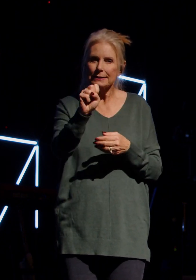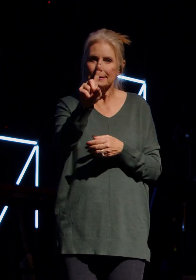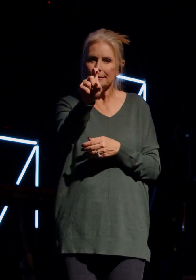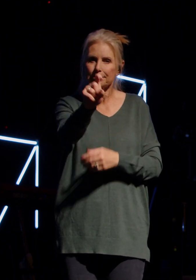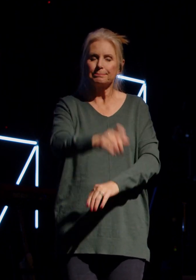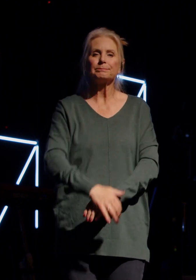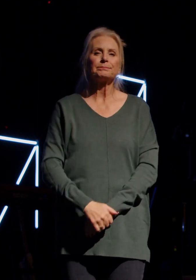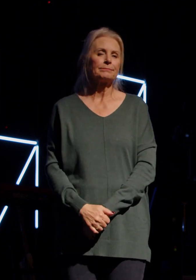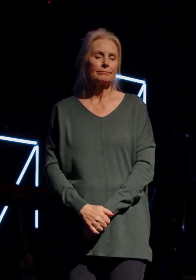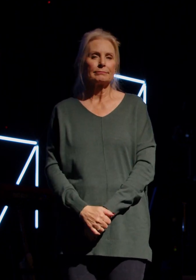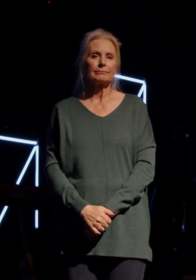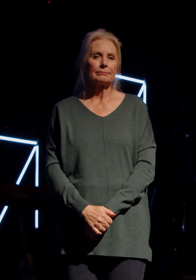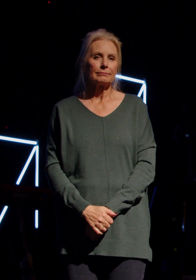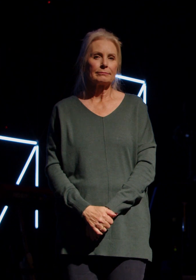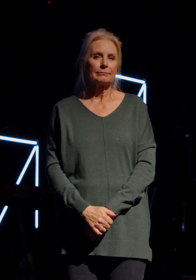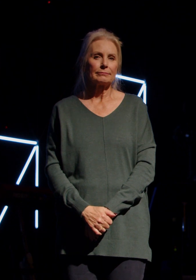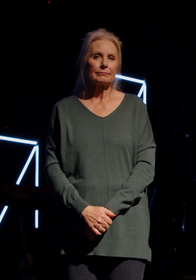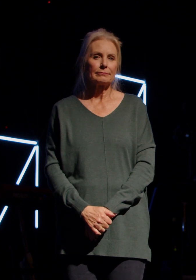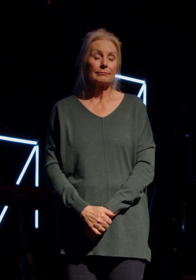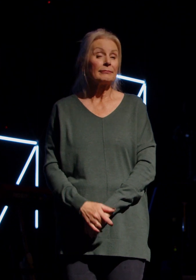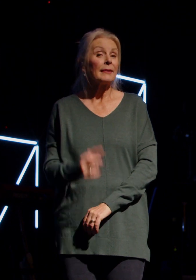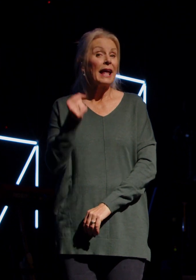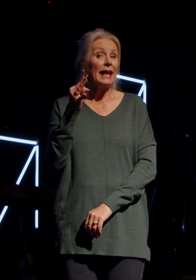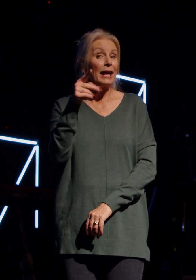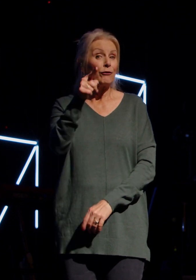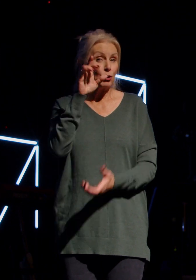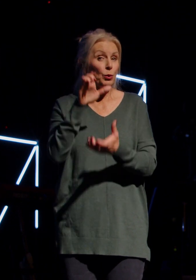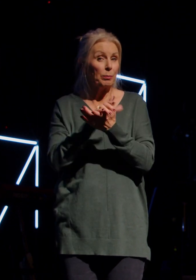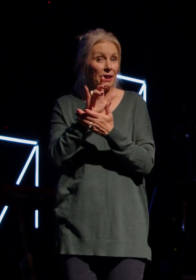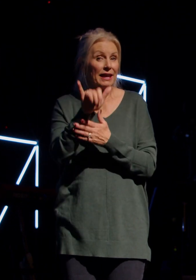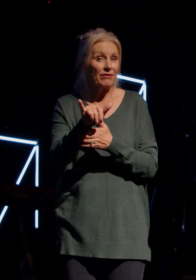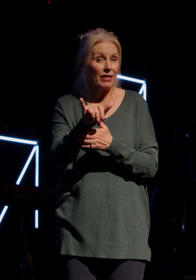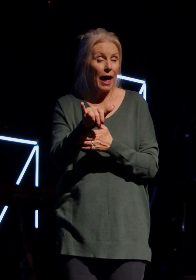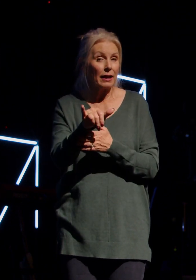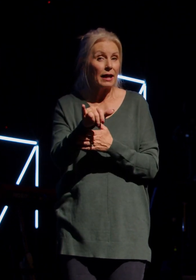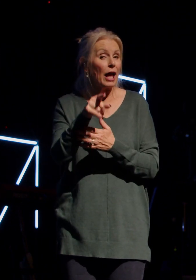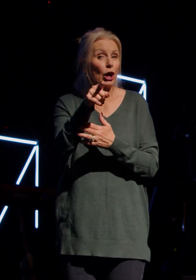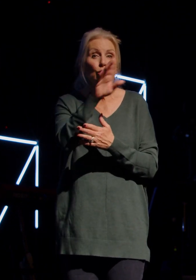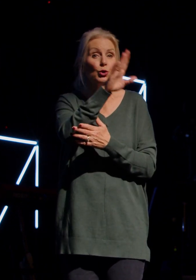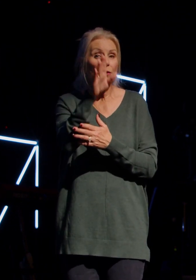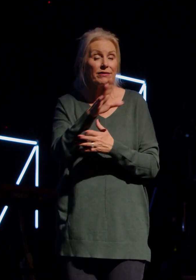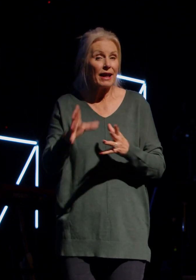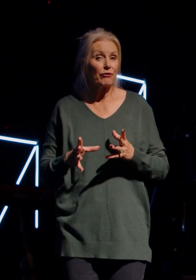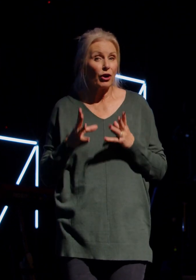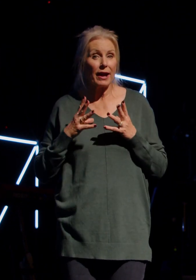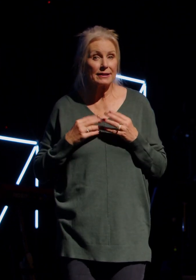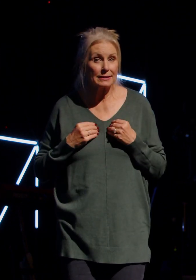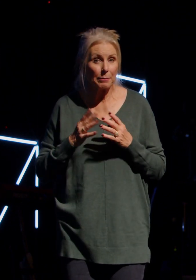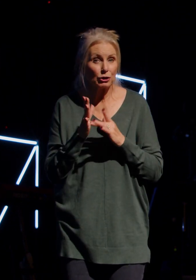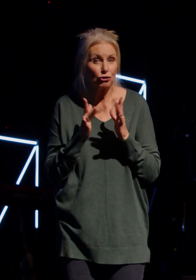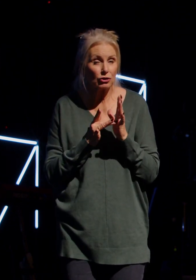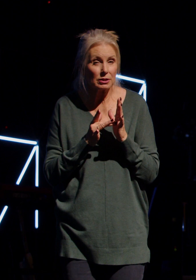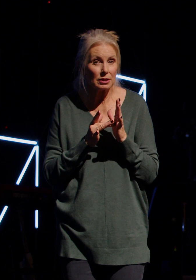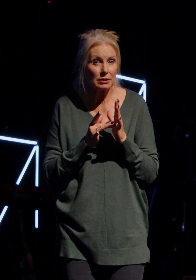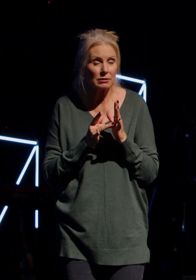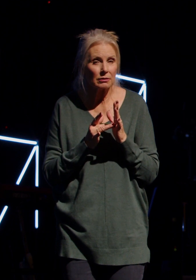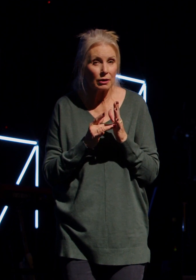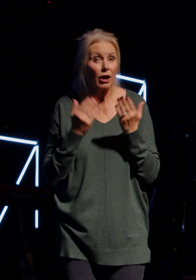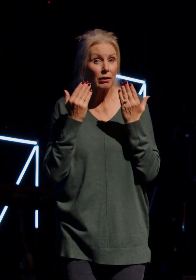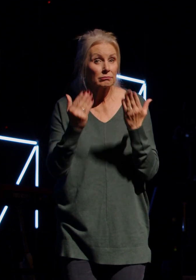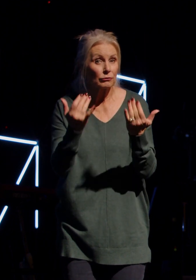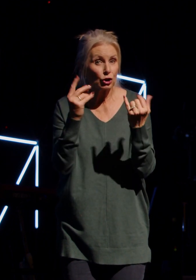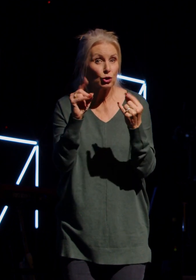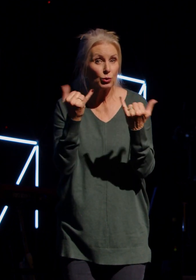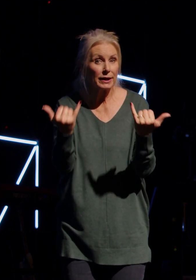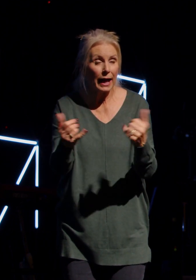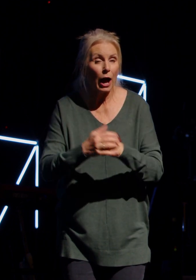now. If you believe that, and you haven't given your life to him, give your life to him. Say, Jesus, I want you to come into my life. I believe you died on